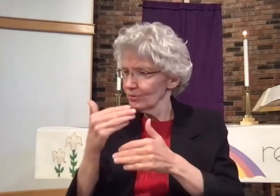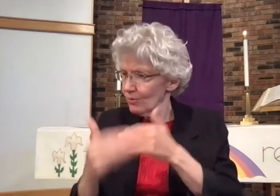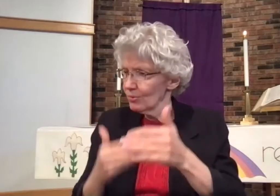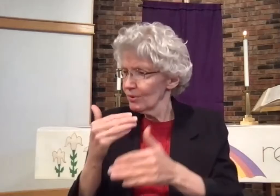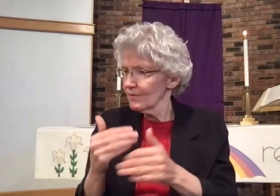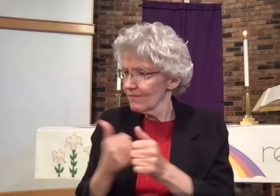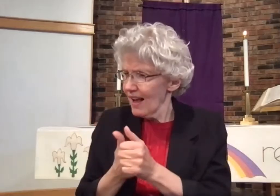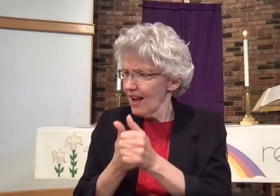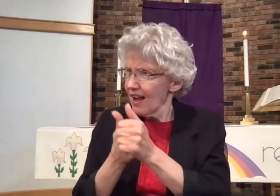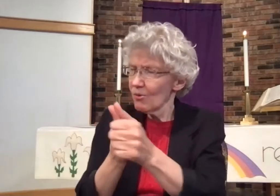And the journey is worth it.